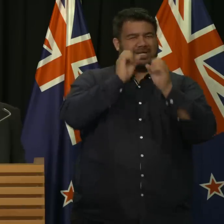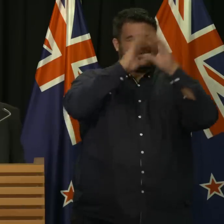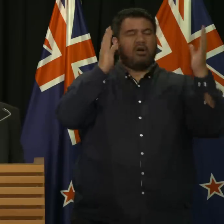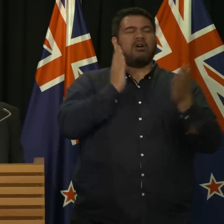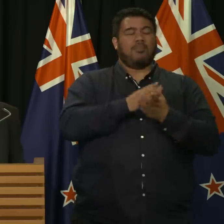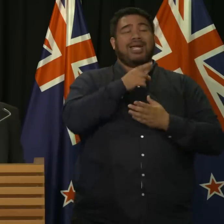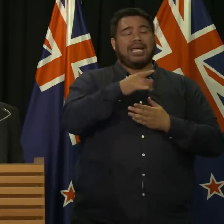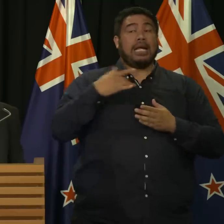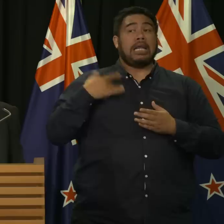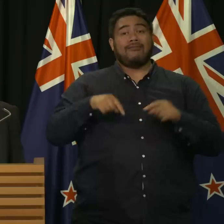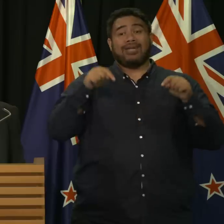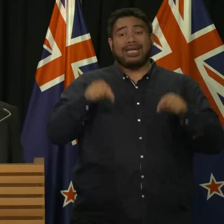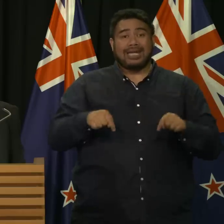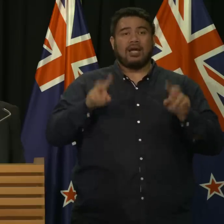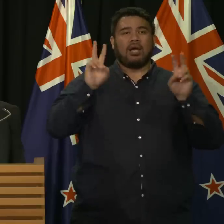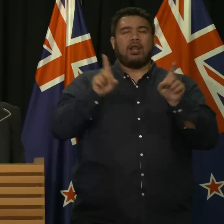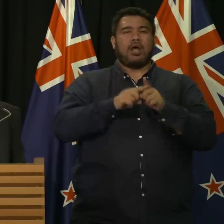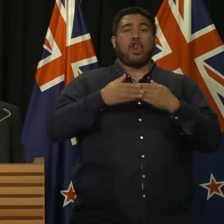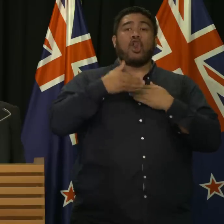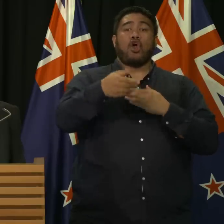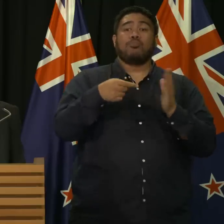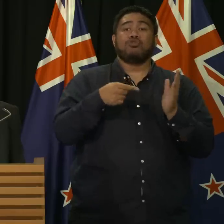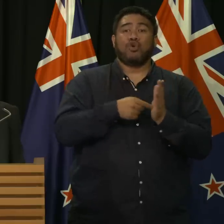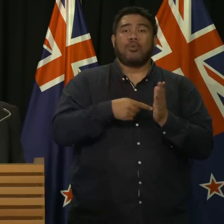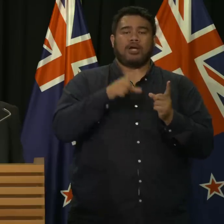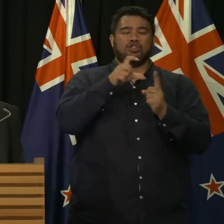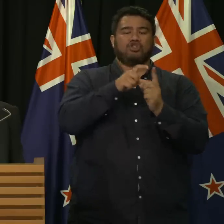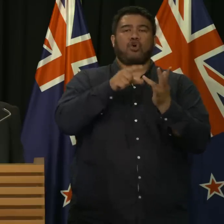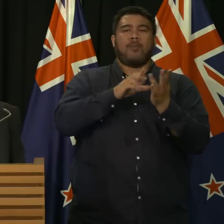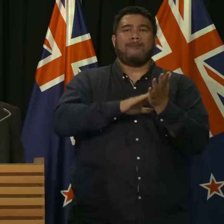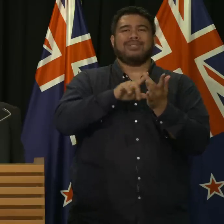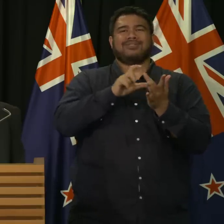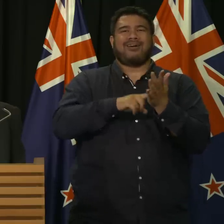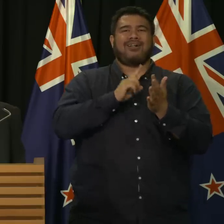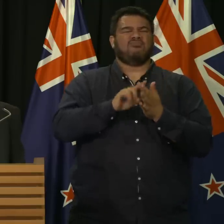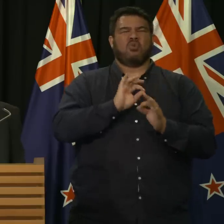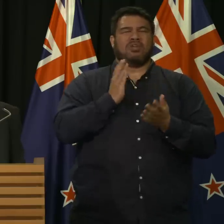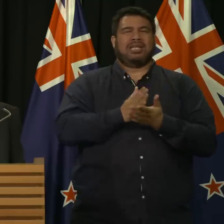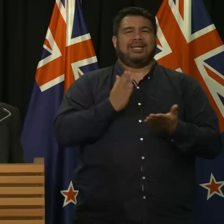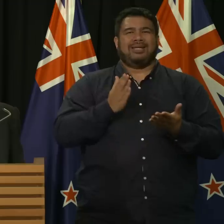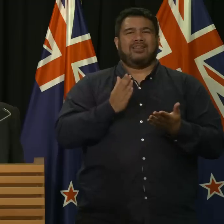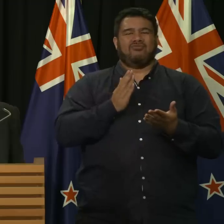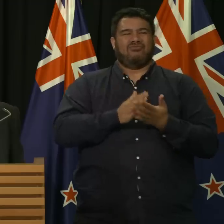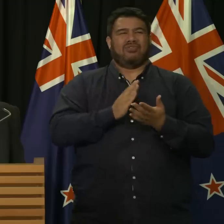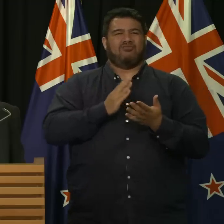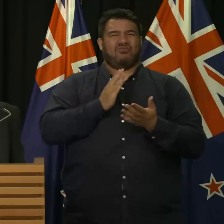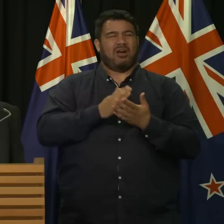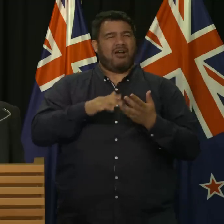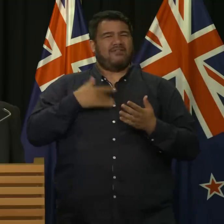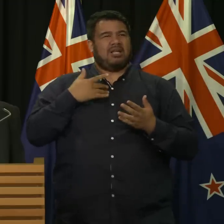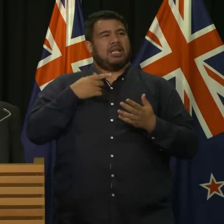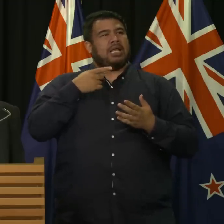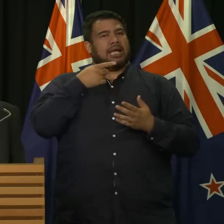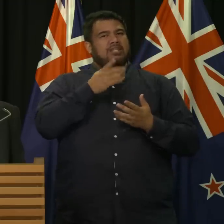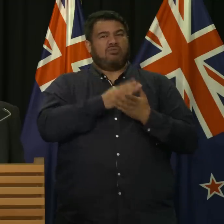long-term or domiciled here by any stretch. This is someone who, for all intents and purposes, I would describe as